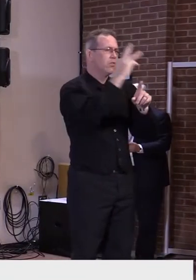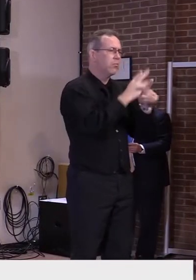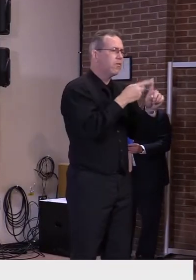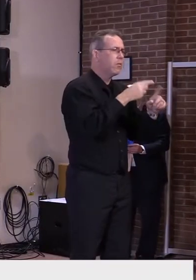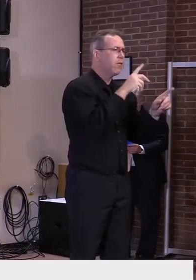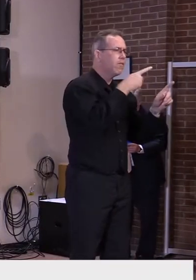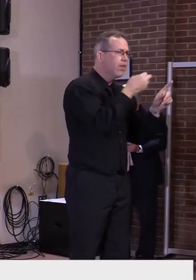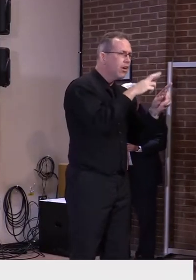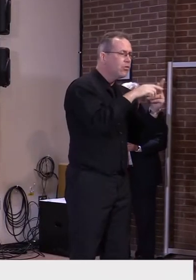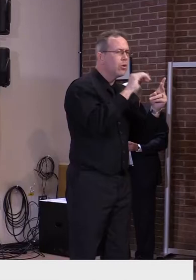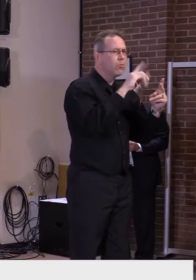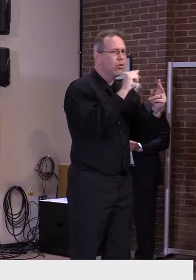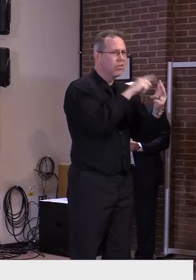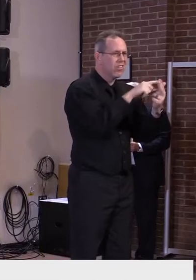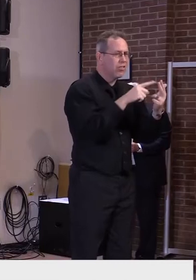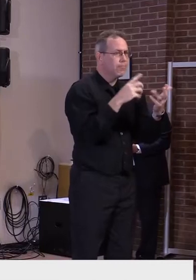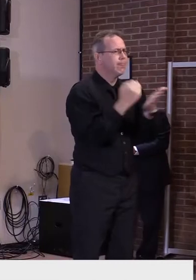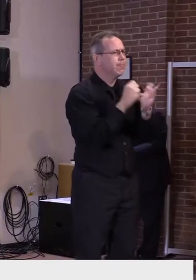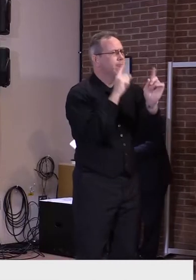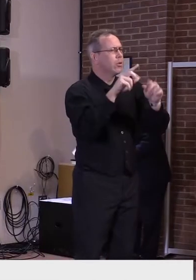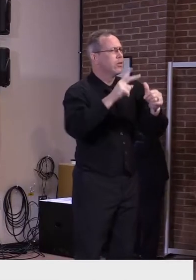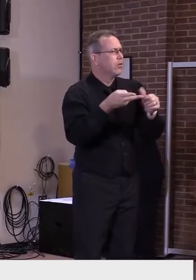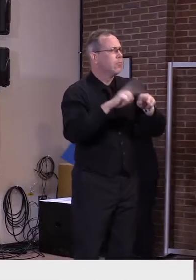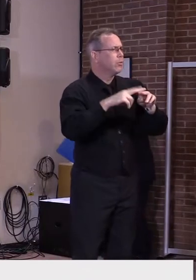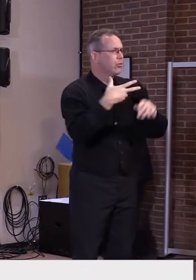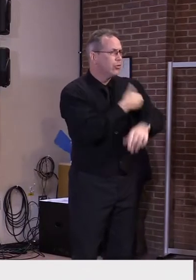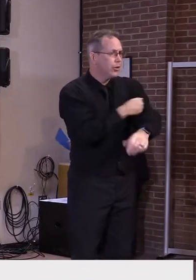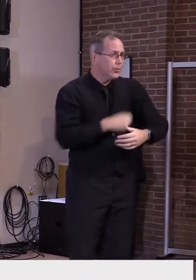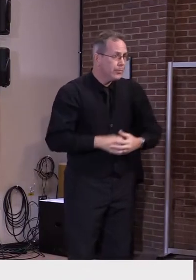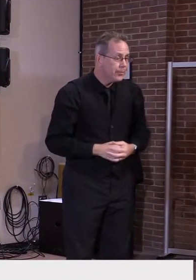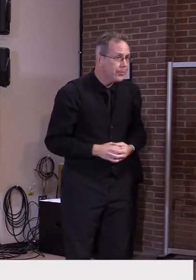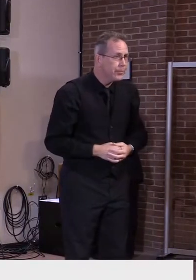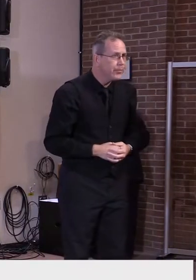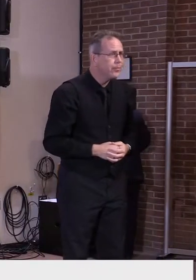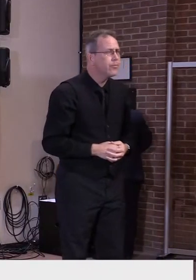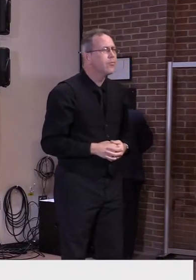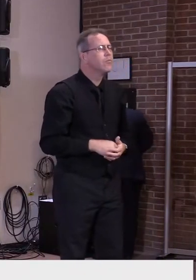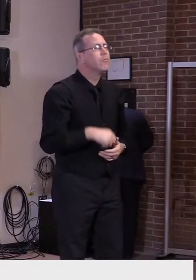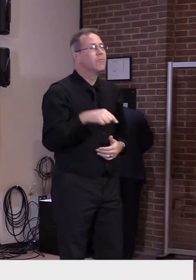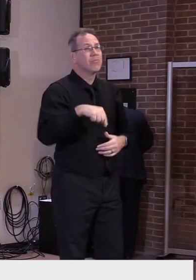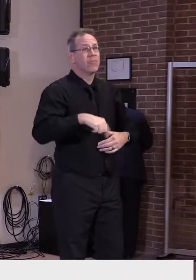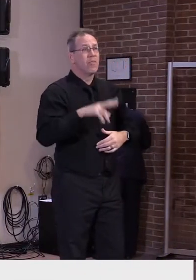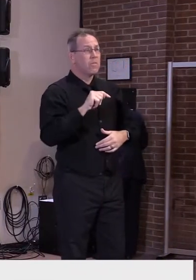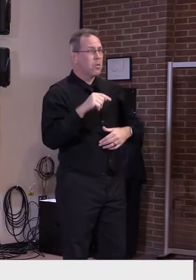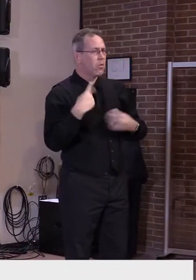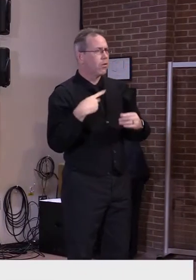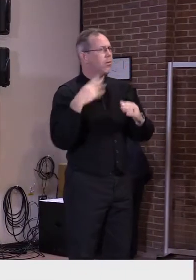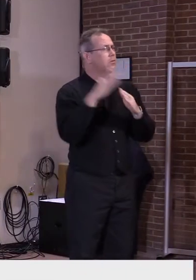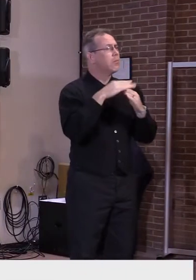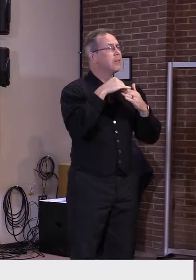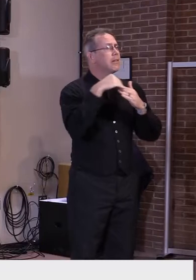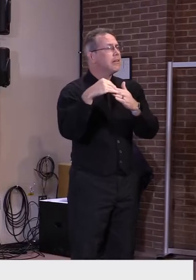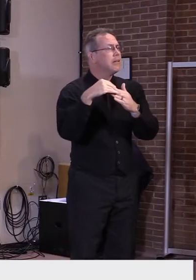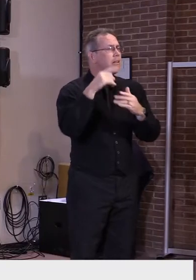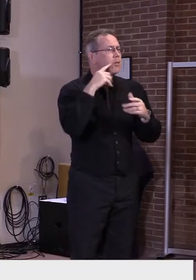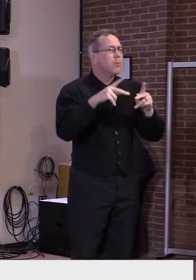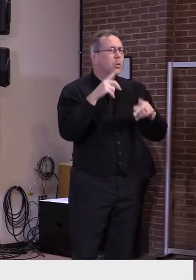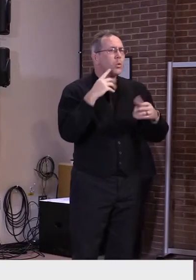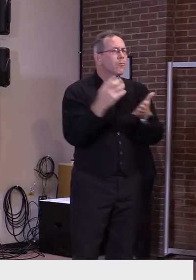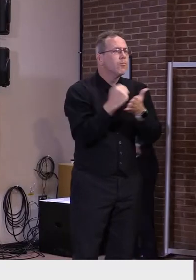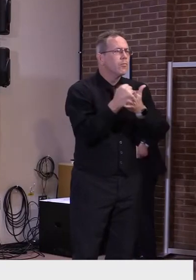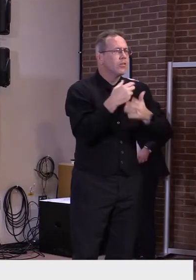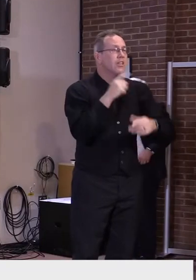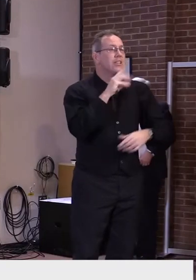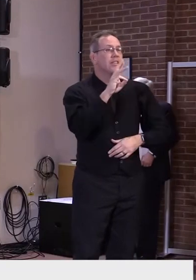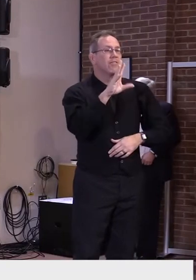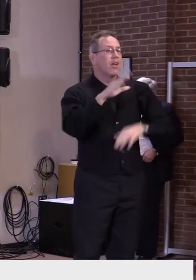Vermont currently leads the nation in boosters amongst those over the age of 65, but we can and need to do better